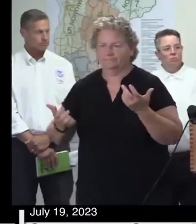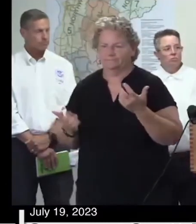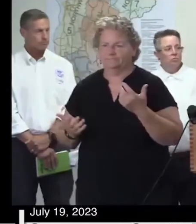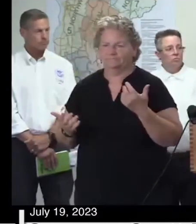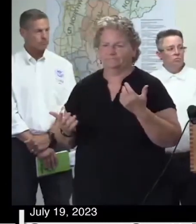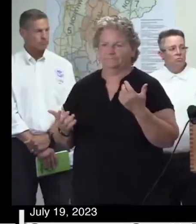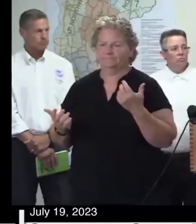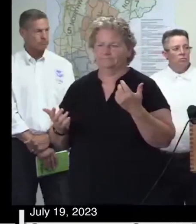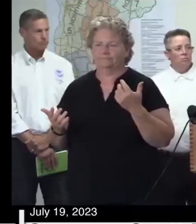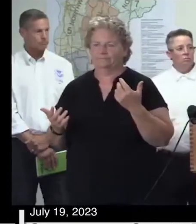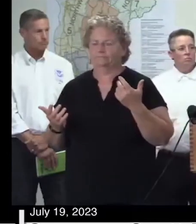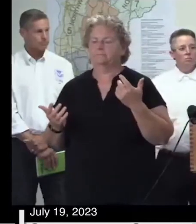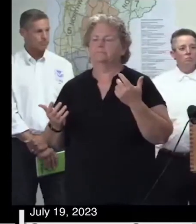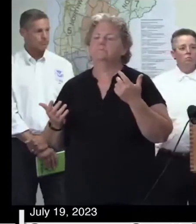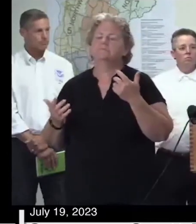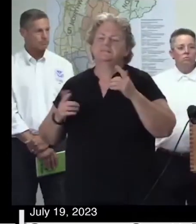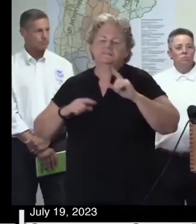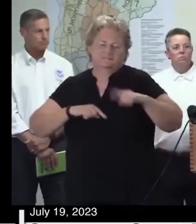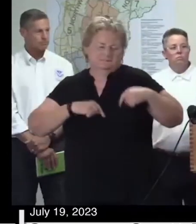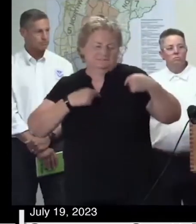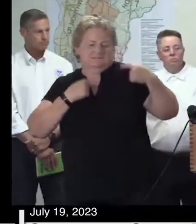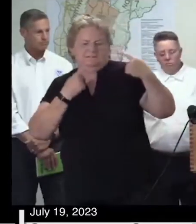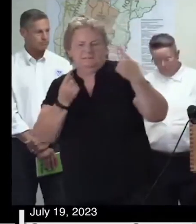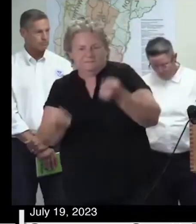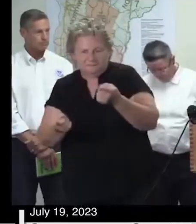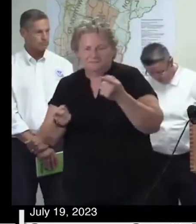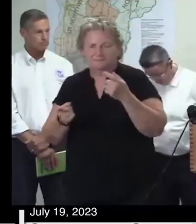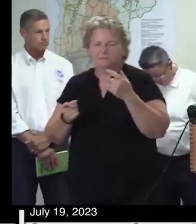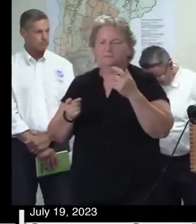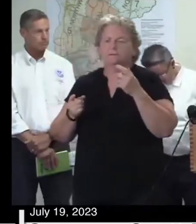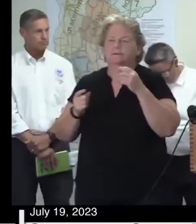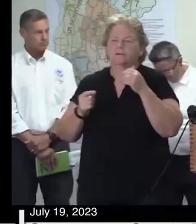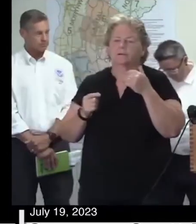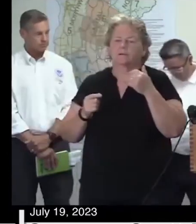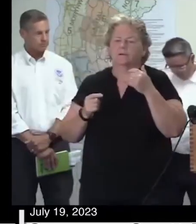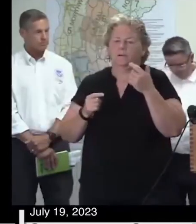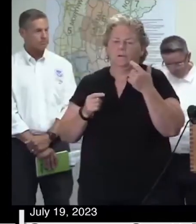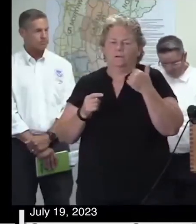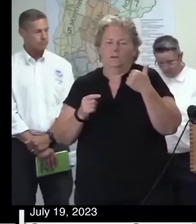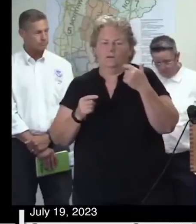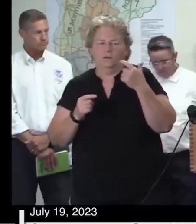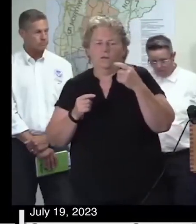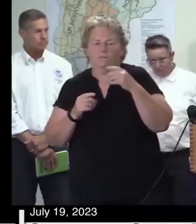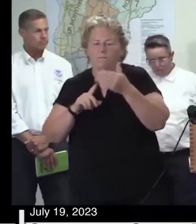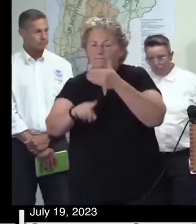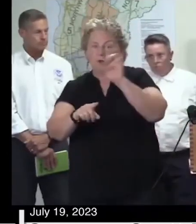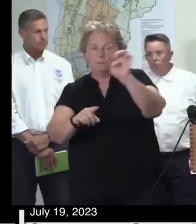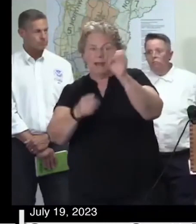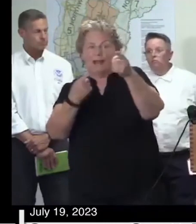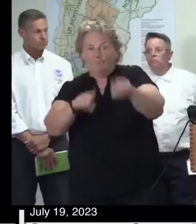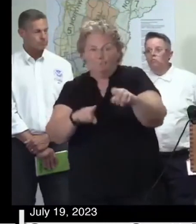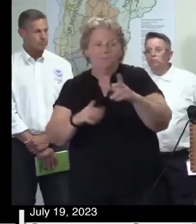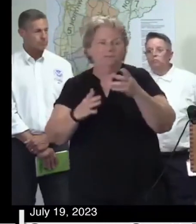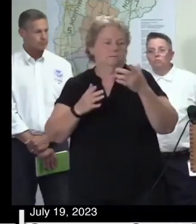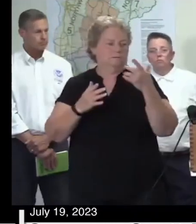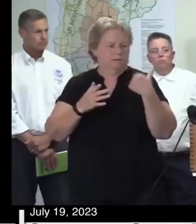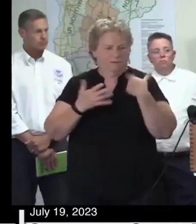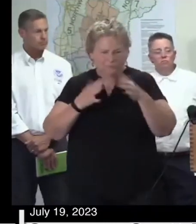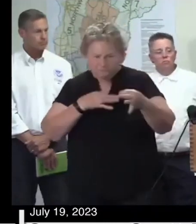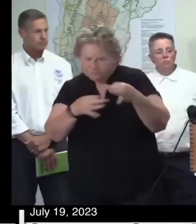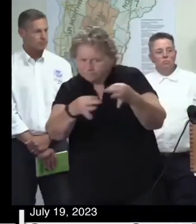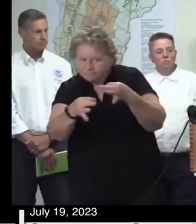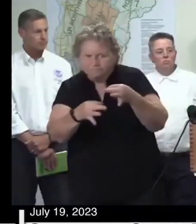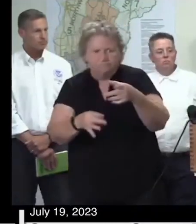local emergency management plans. We rewrite these plans. We update them. We exercise them with our local partners